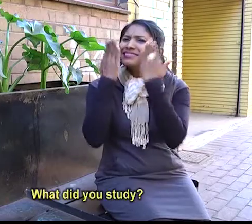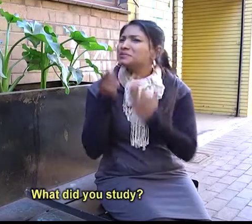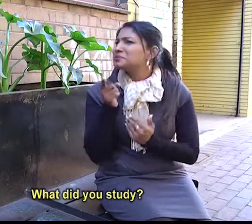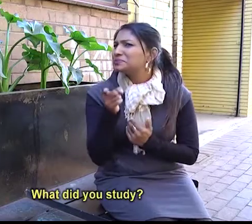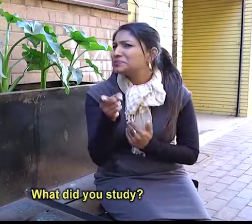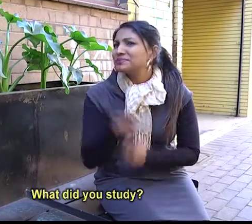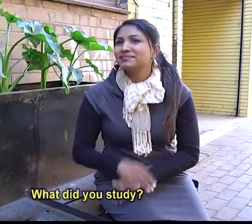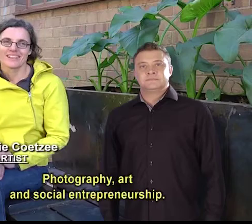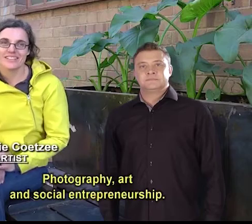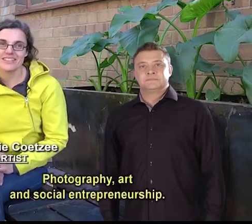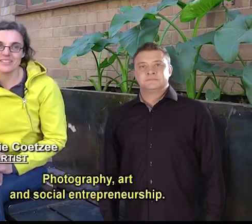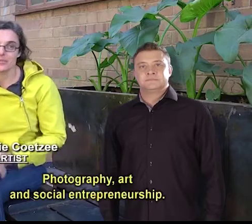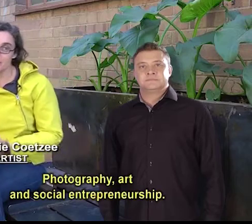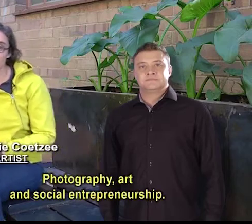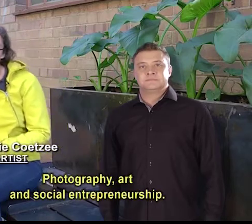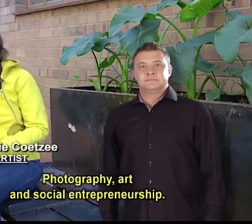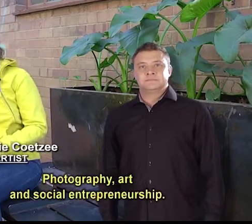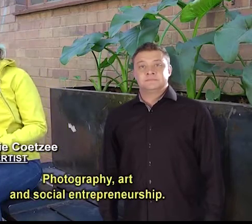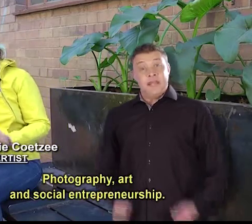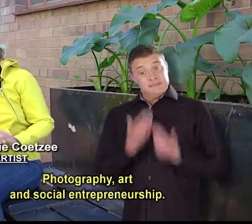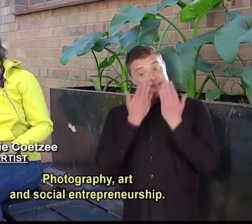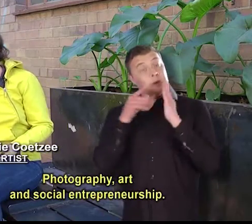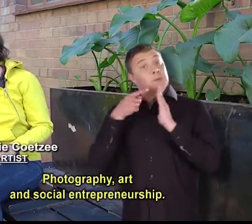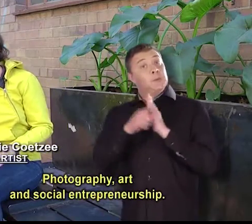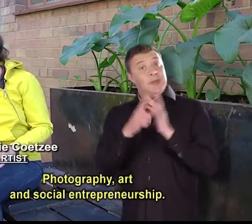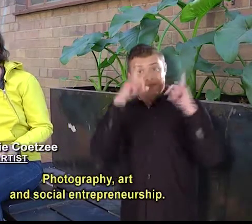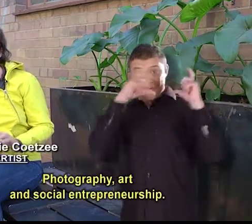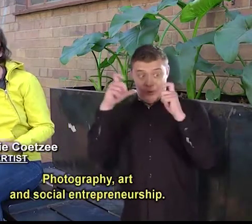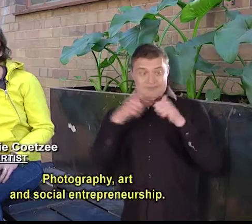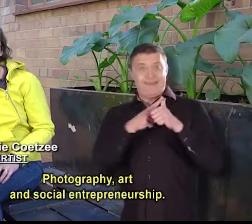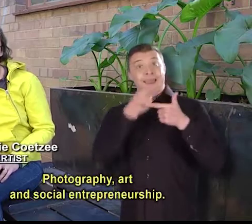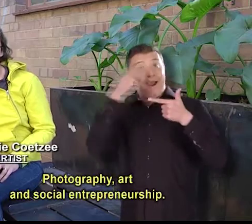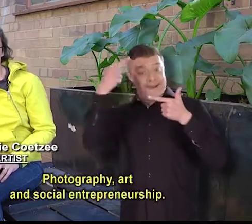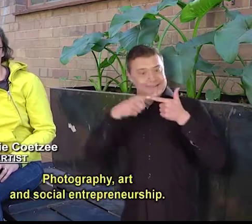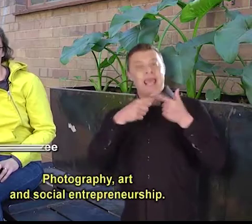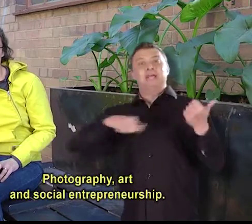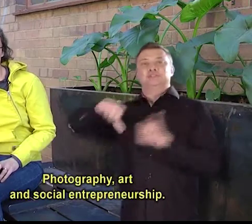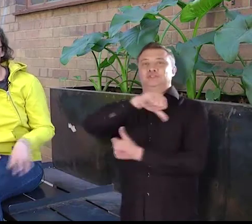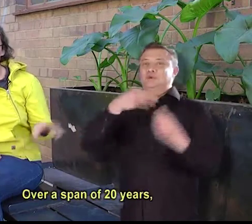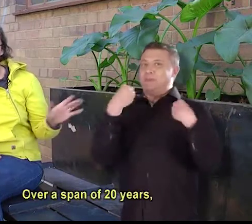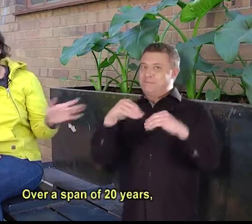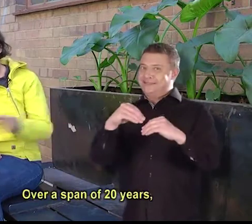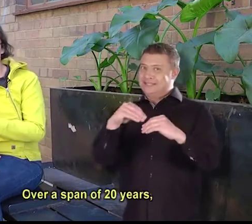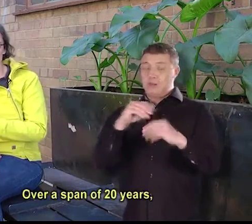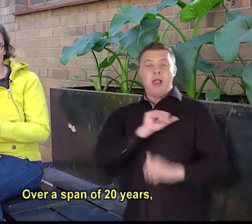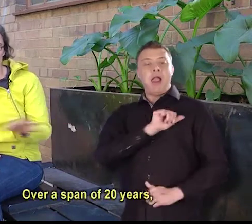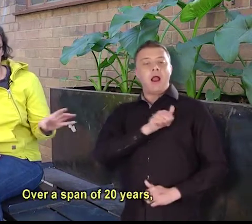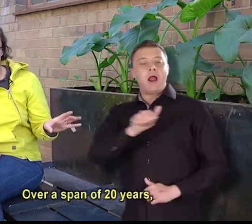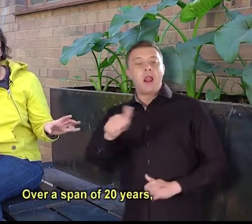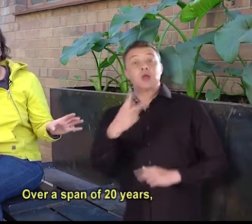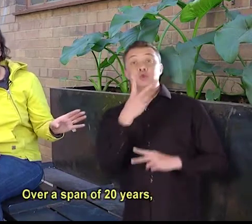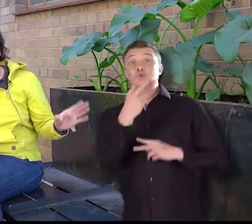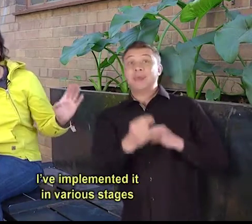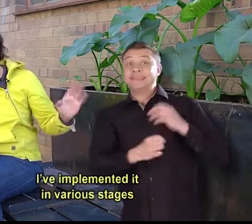What did you study? I studied photography and art and social entrepreneurship, all over a span of